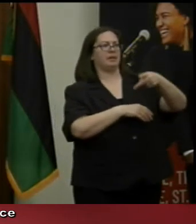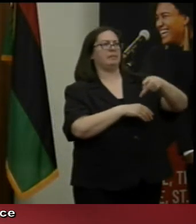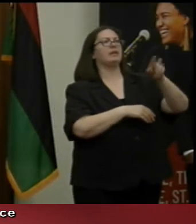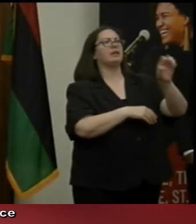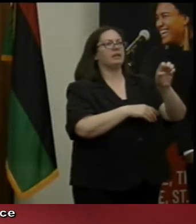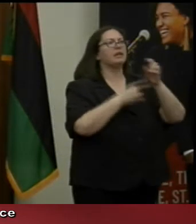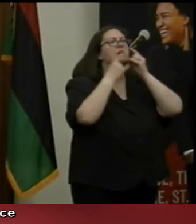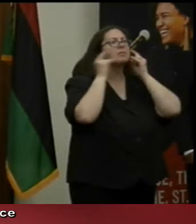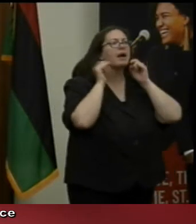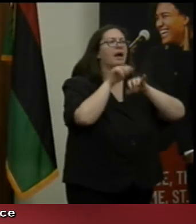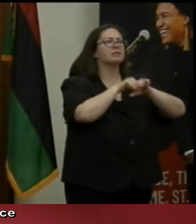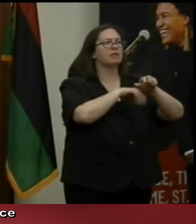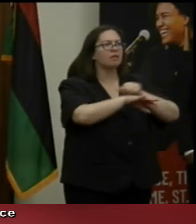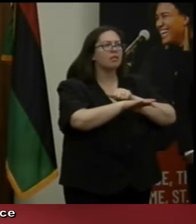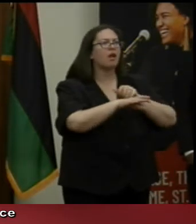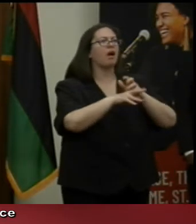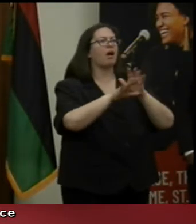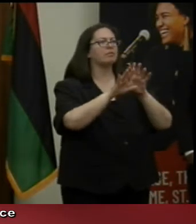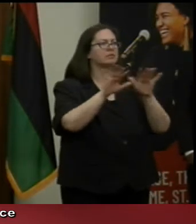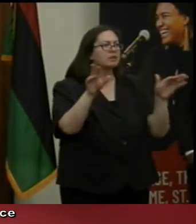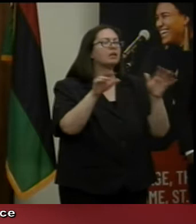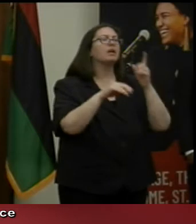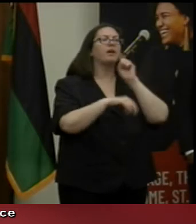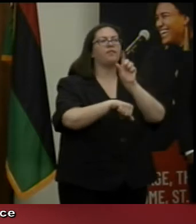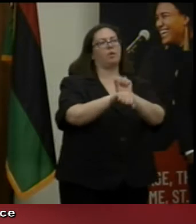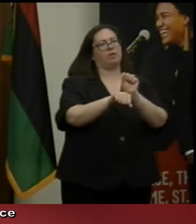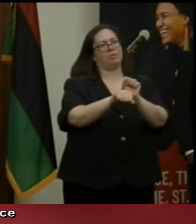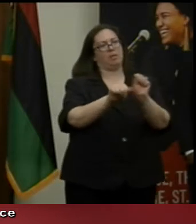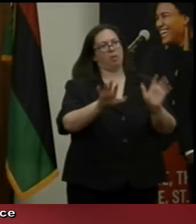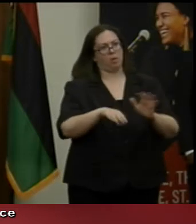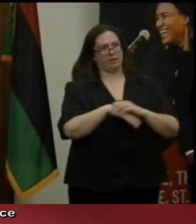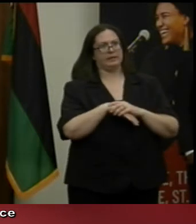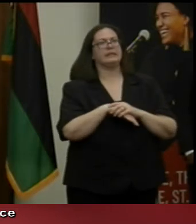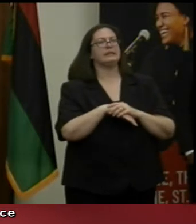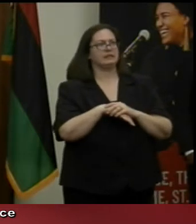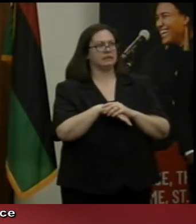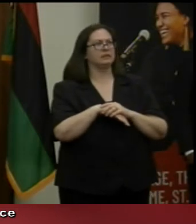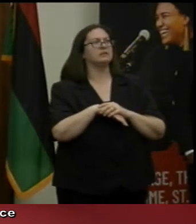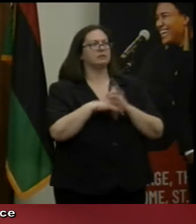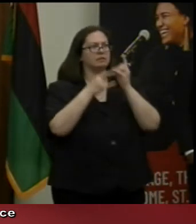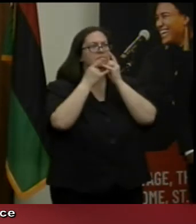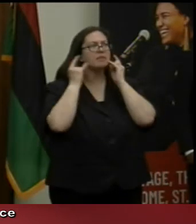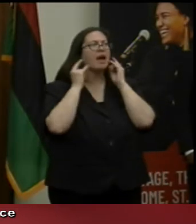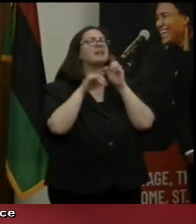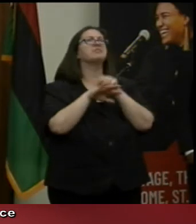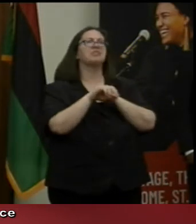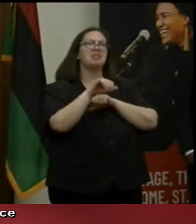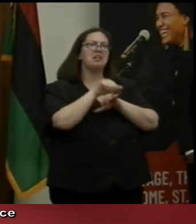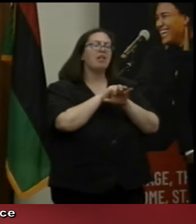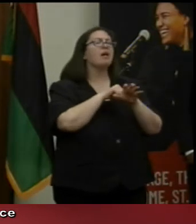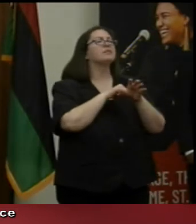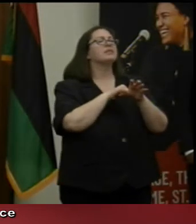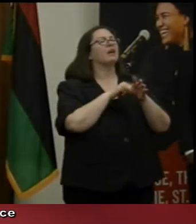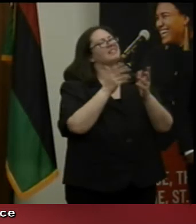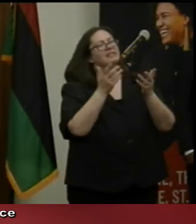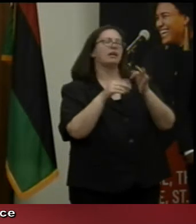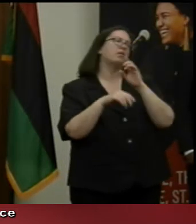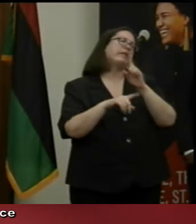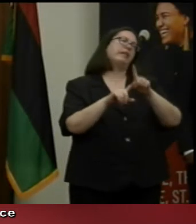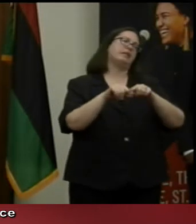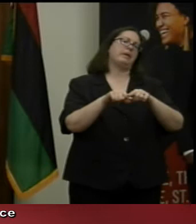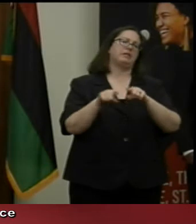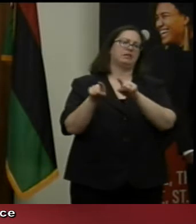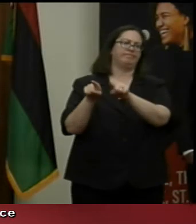PPE for their employees. So that's masks, gloves, depends on what the actual business